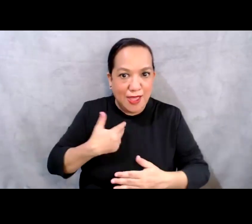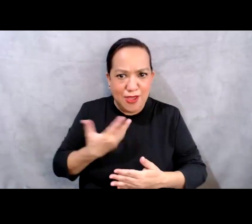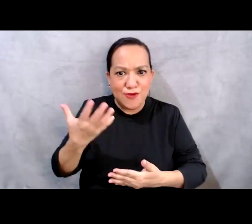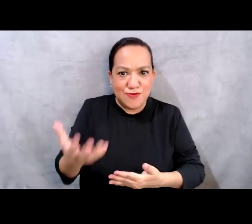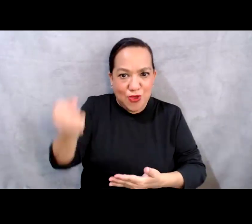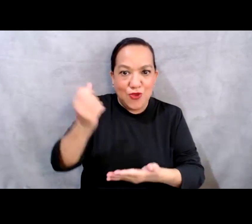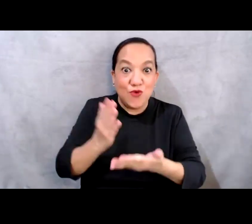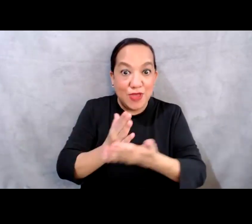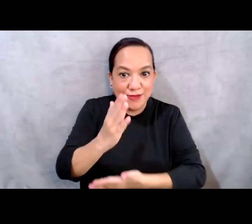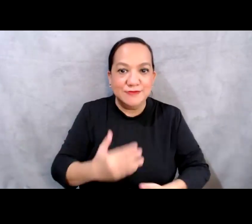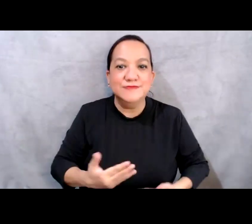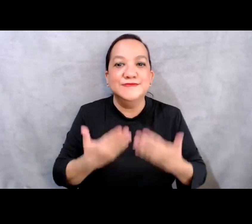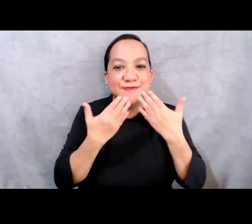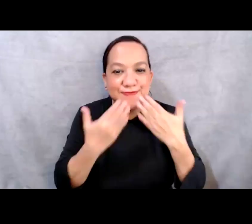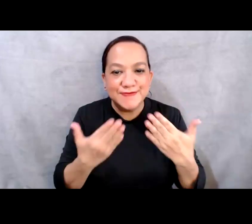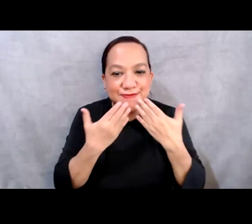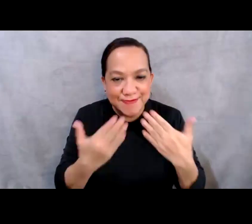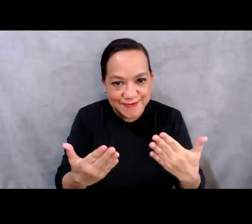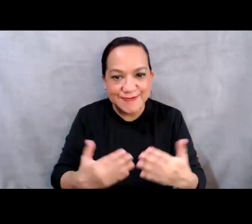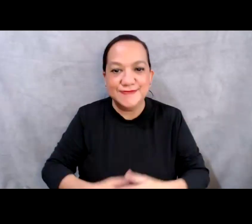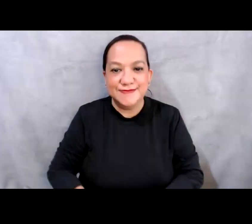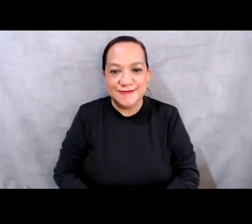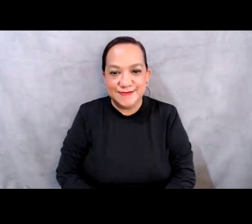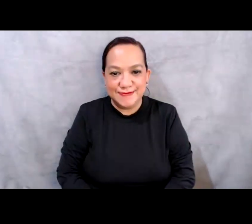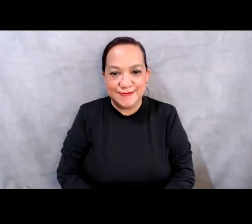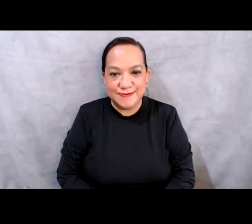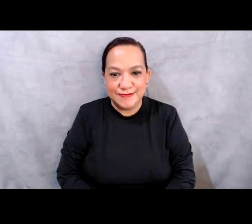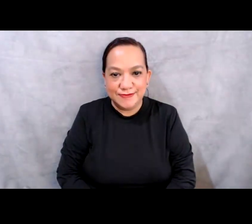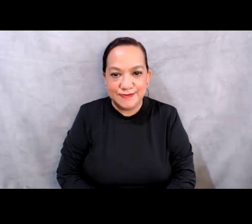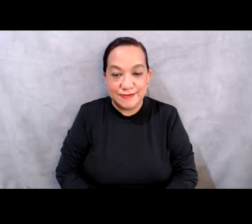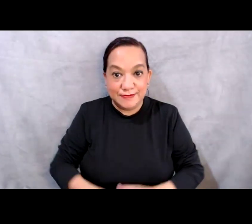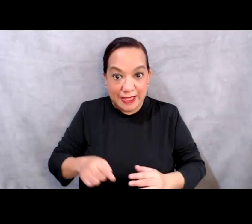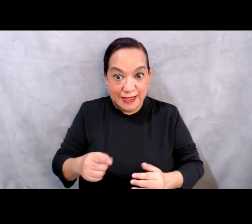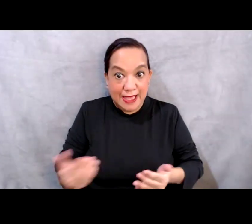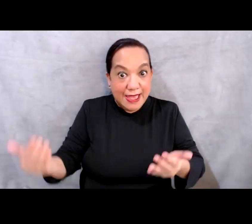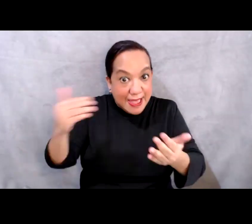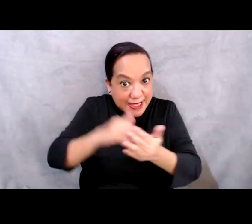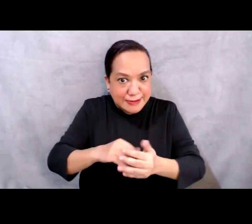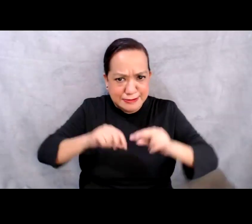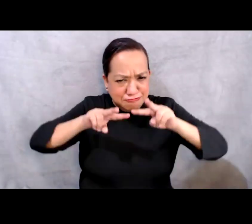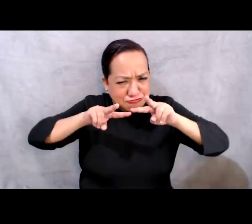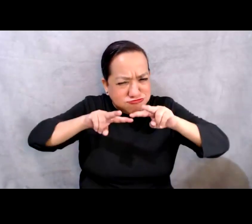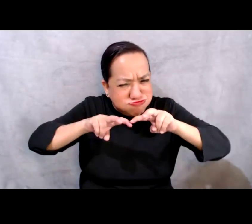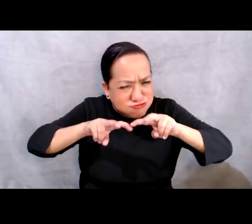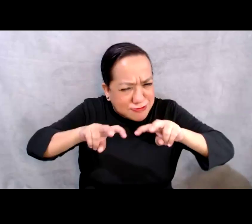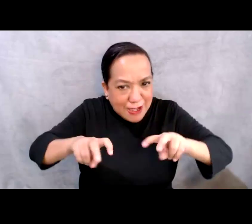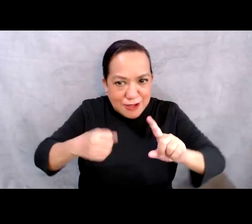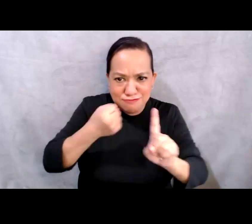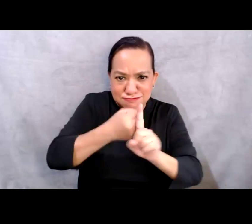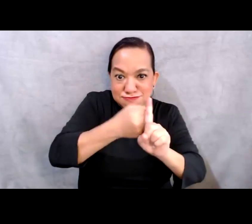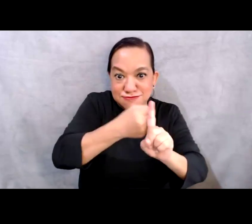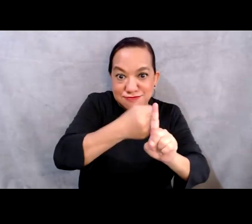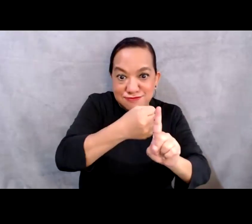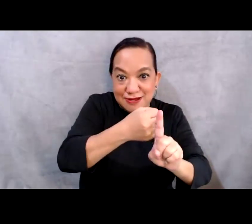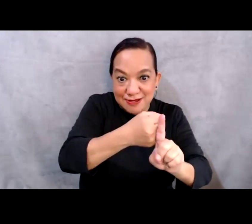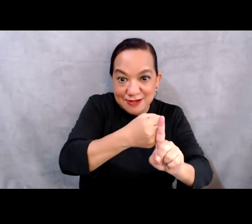Center for Research and Advocacy, Manipur in India. All right. Good morning, everyone. I will share